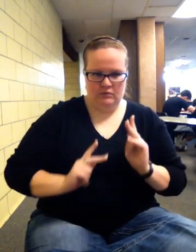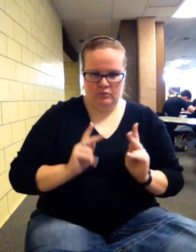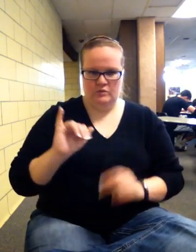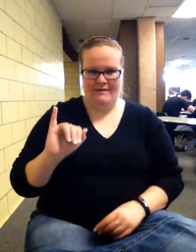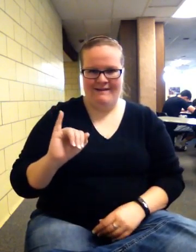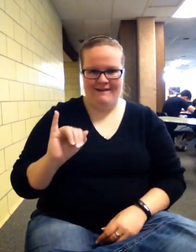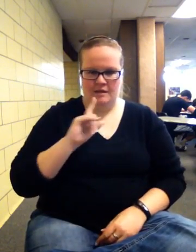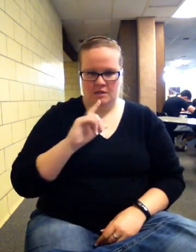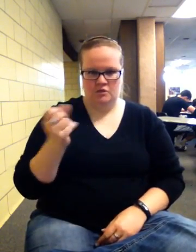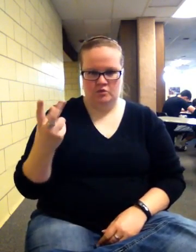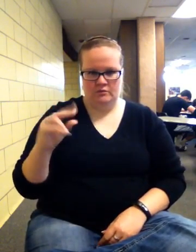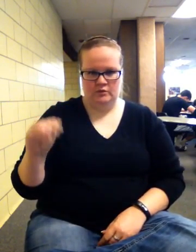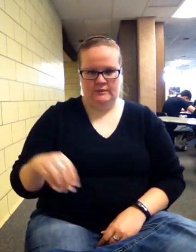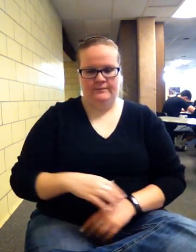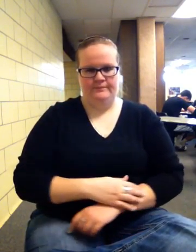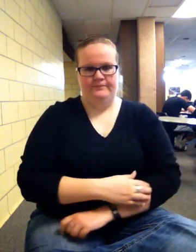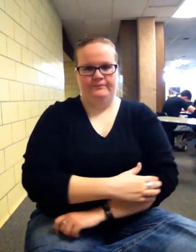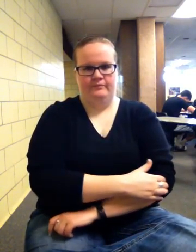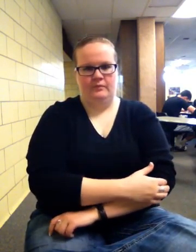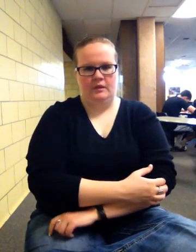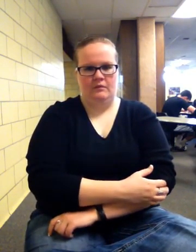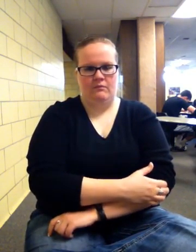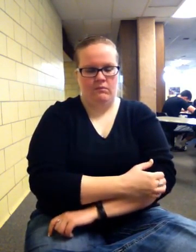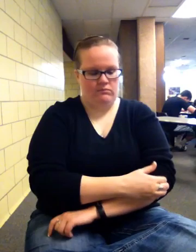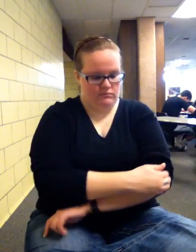12%. And compute the future value.